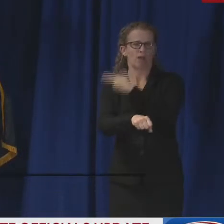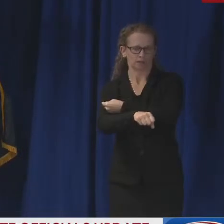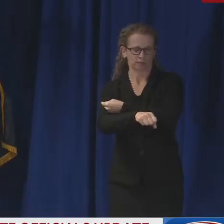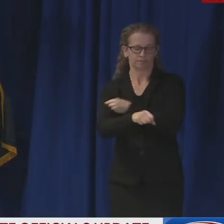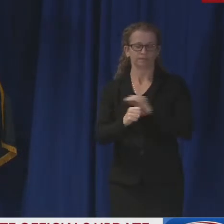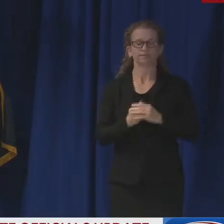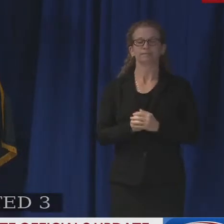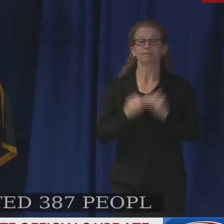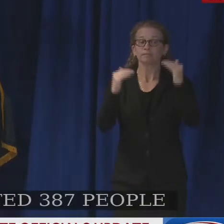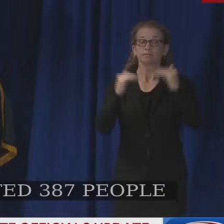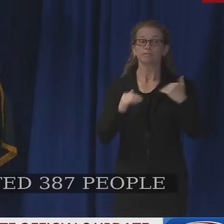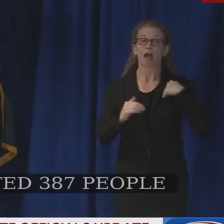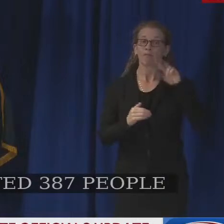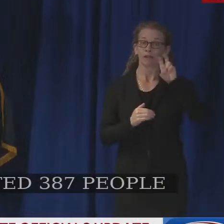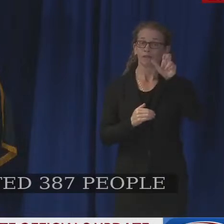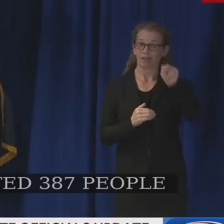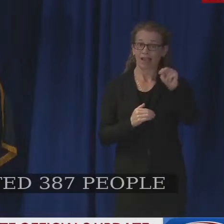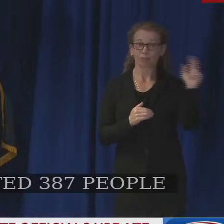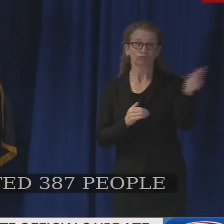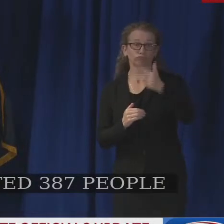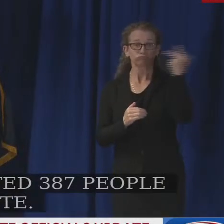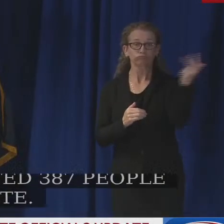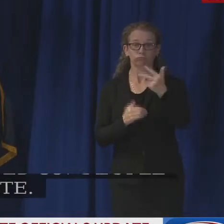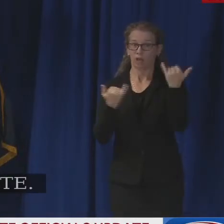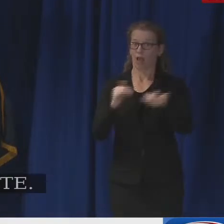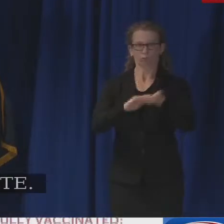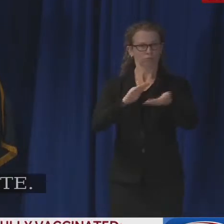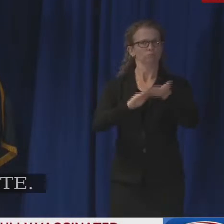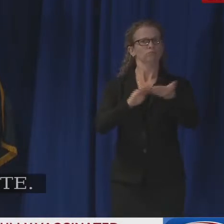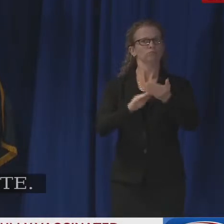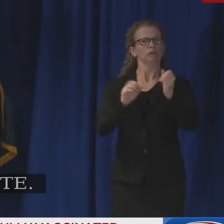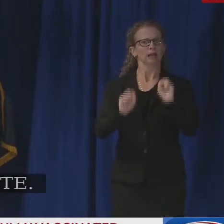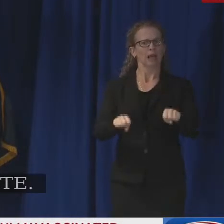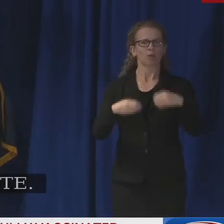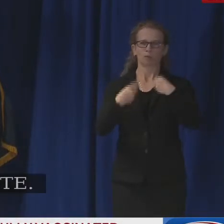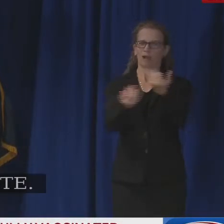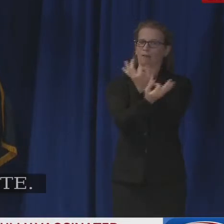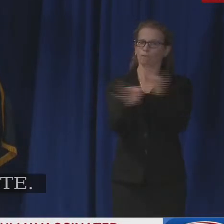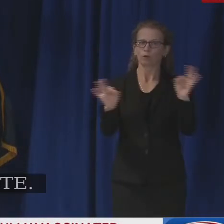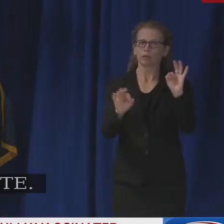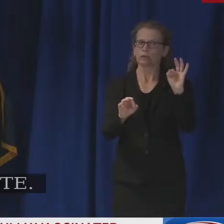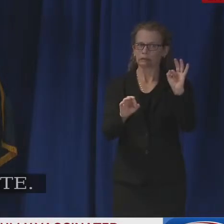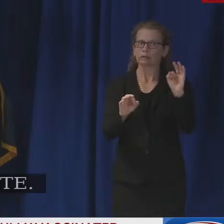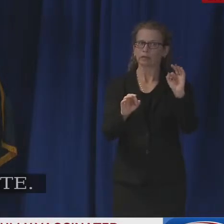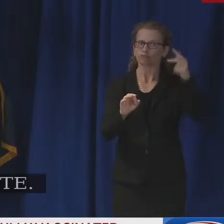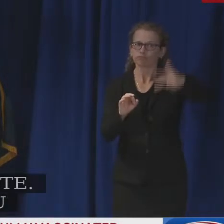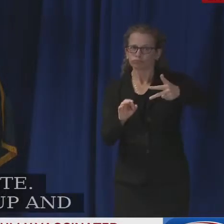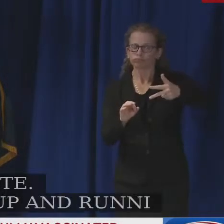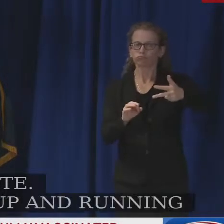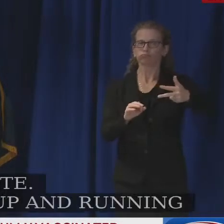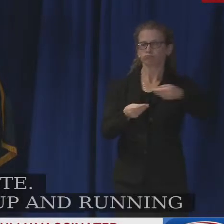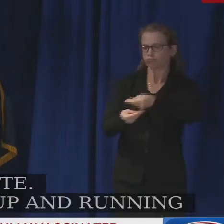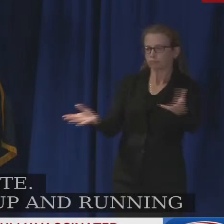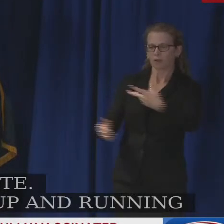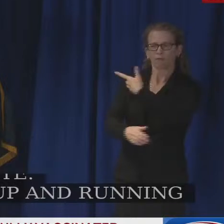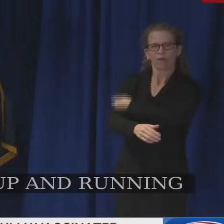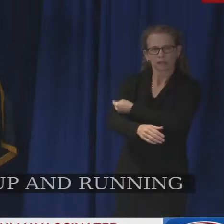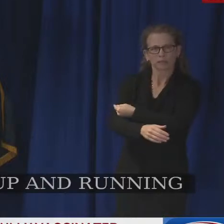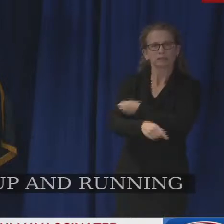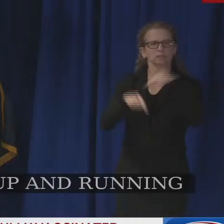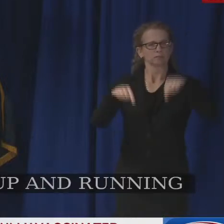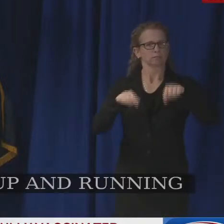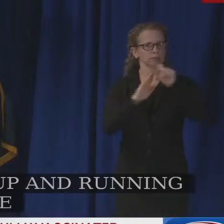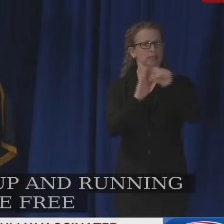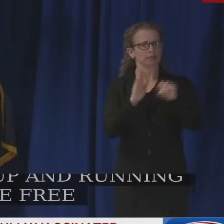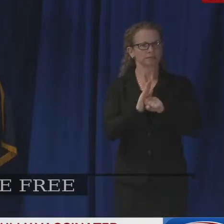running, and it's able to provide free vaccination clinics in our communities across the state. All 3 of the